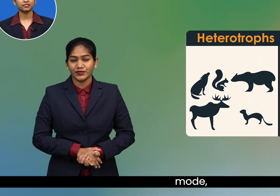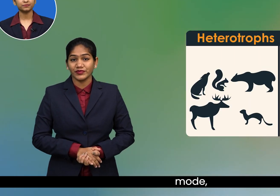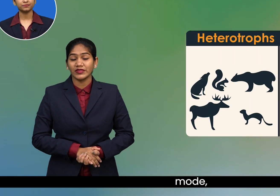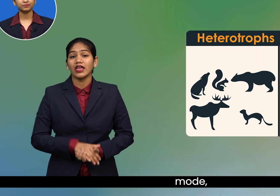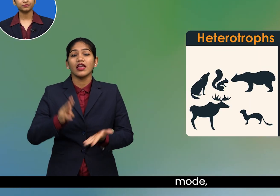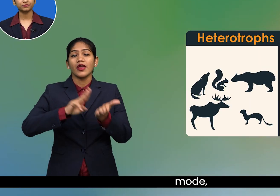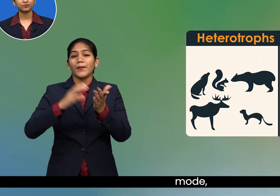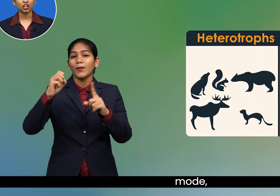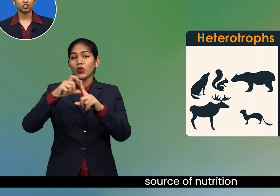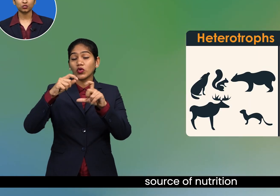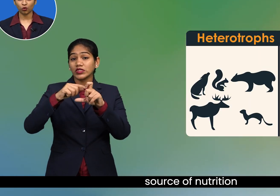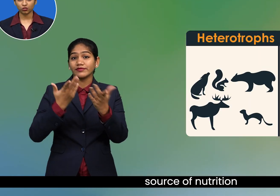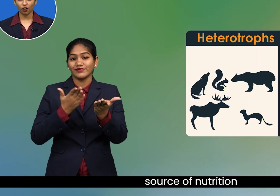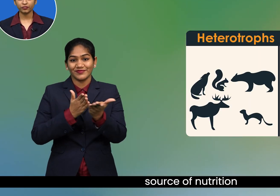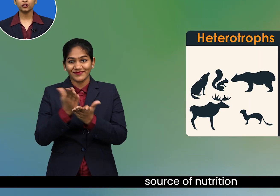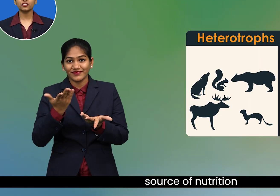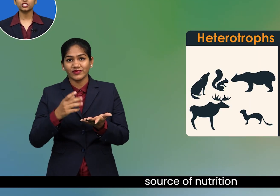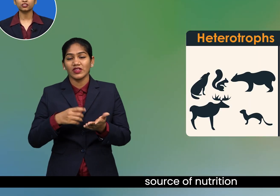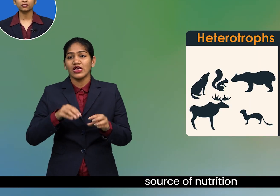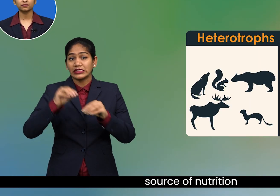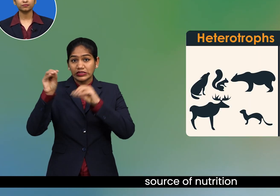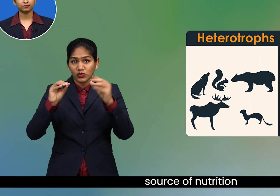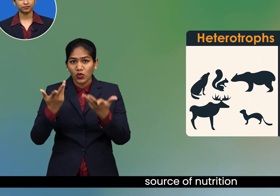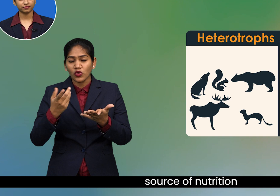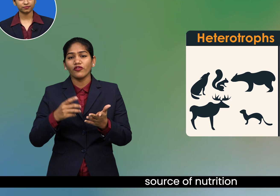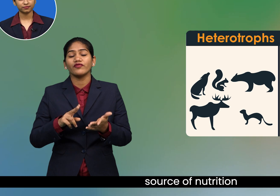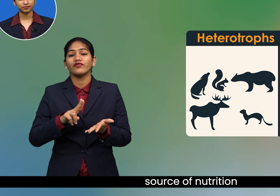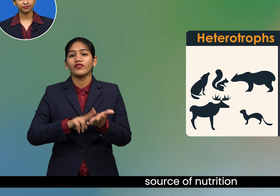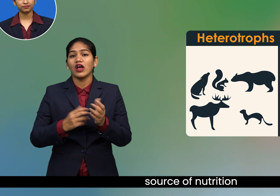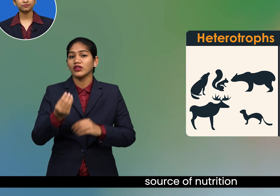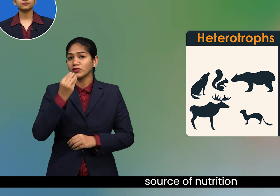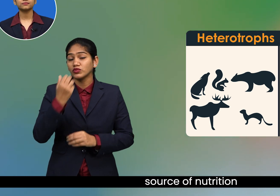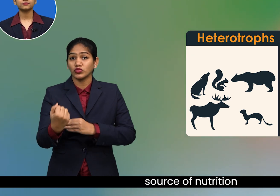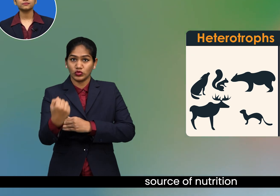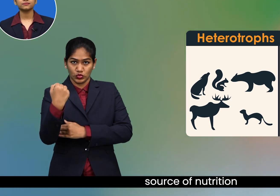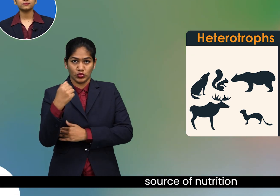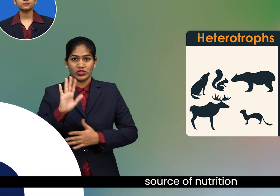Mode, source of nutrition.